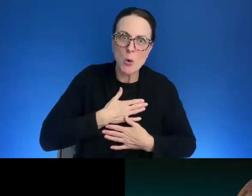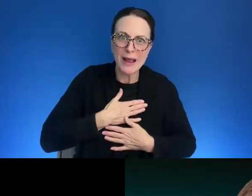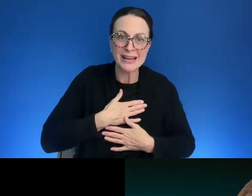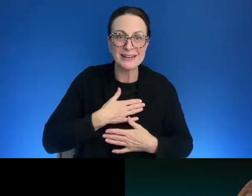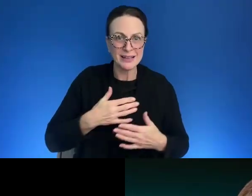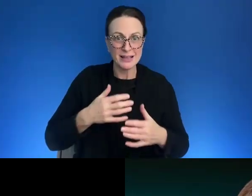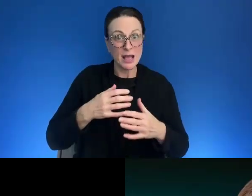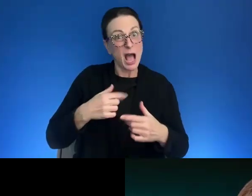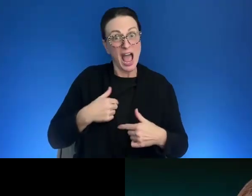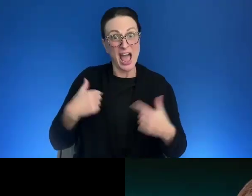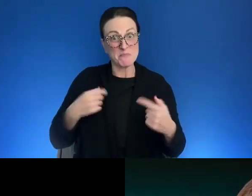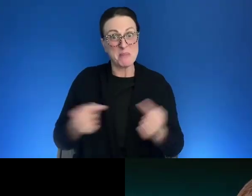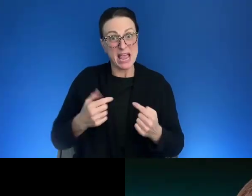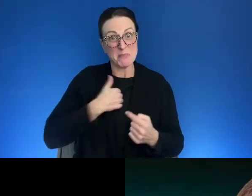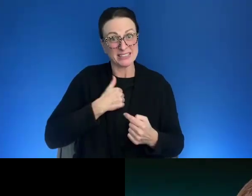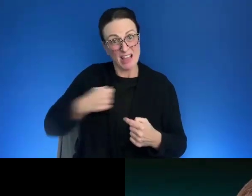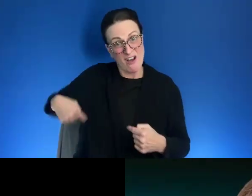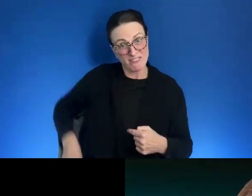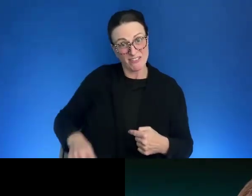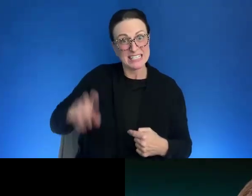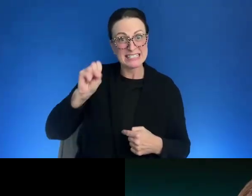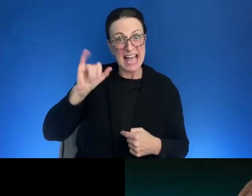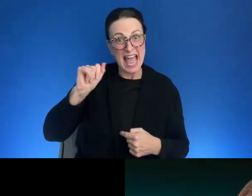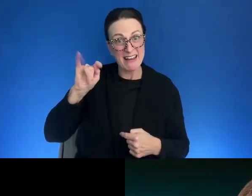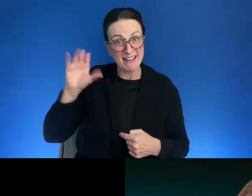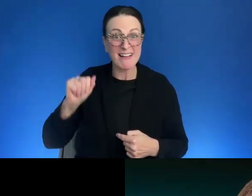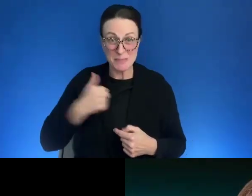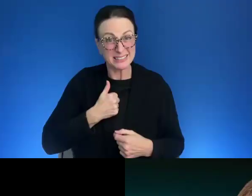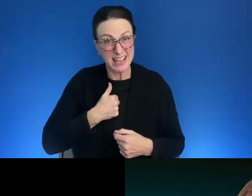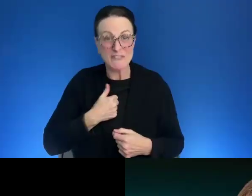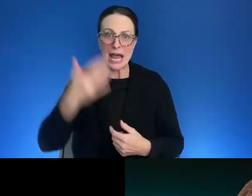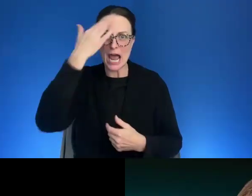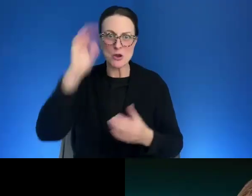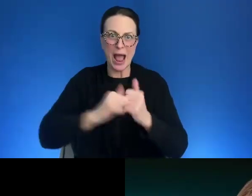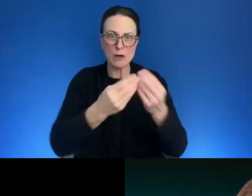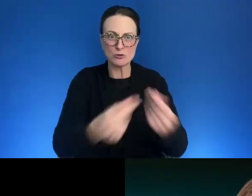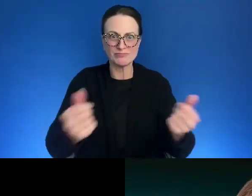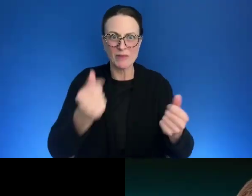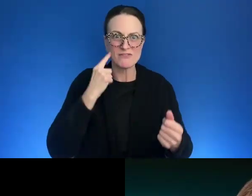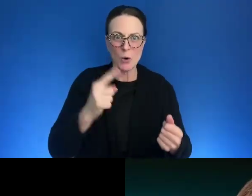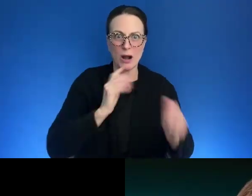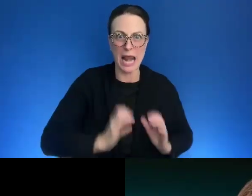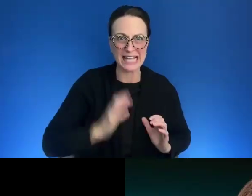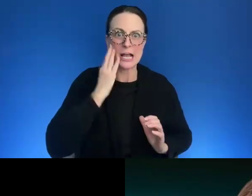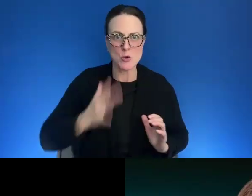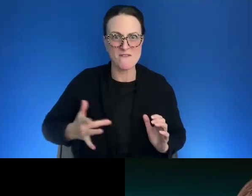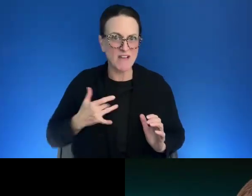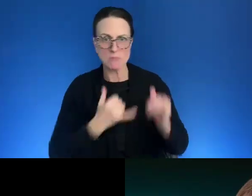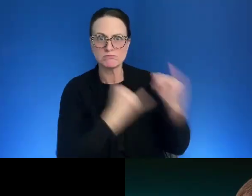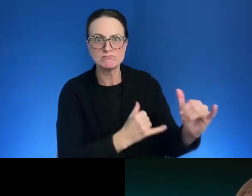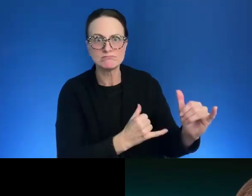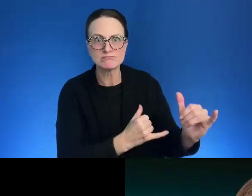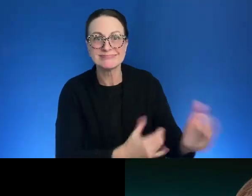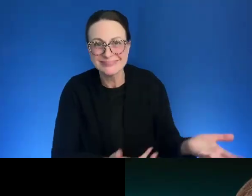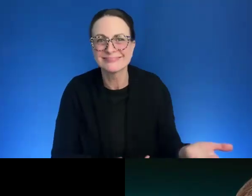sciatic pain myself because then I knew how to get rid of it for my clients and I knew what it felt like, for instance. So